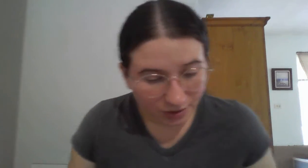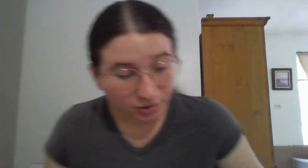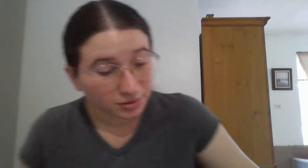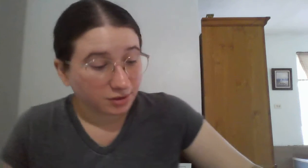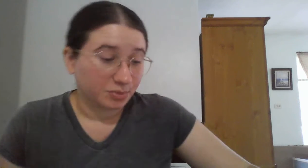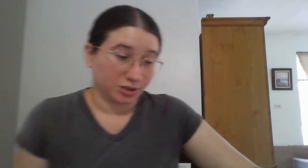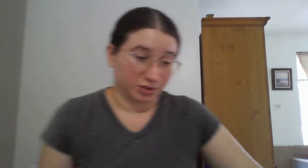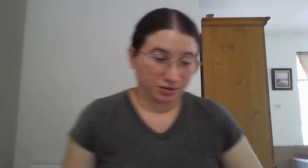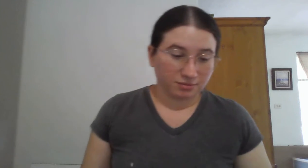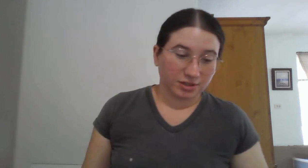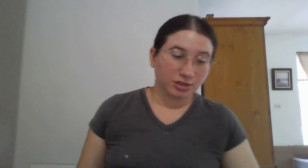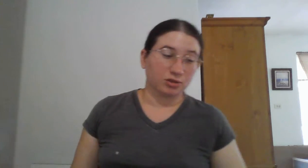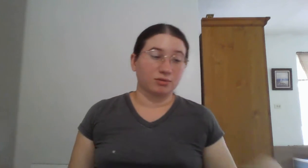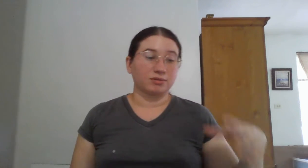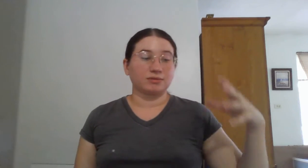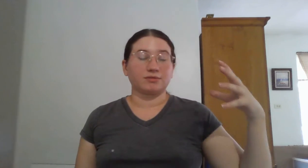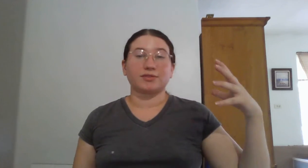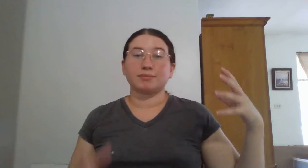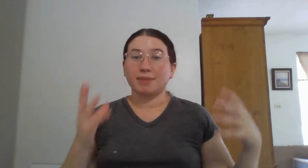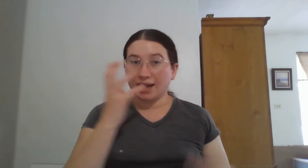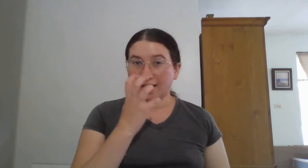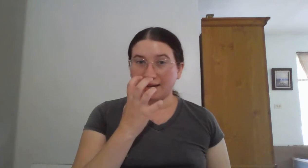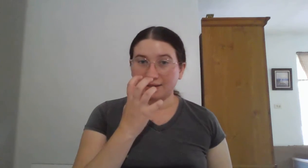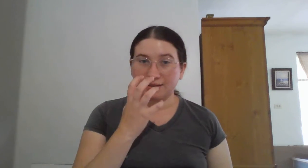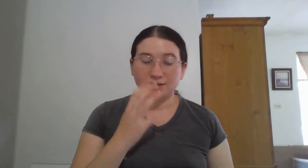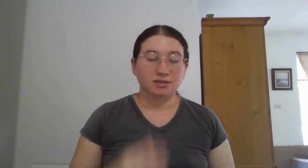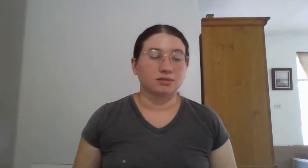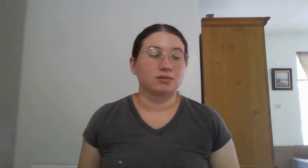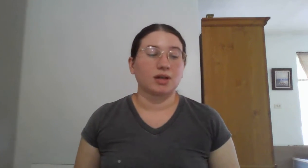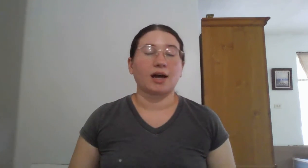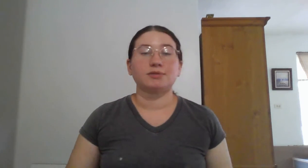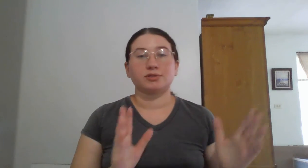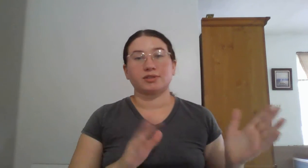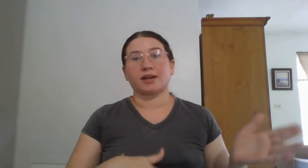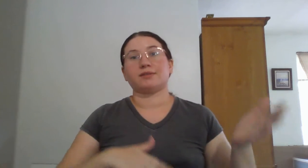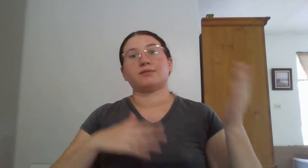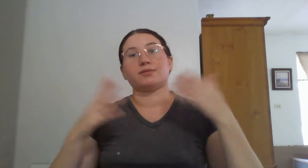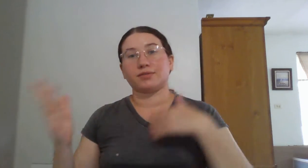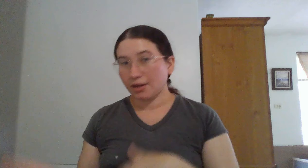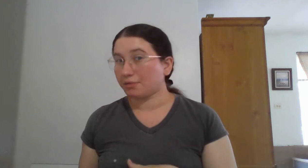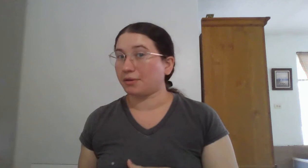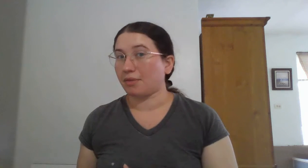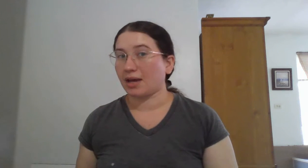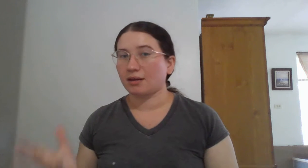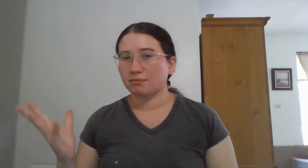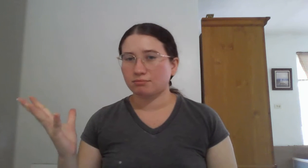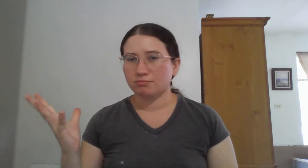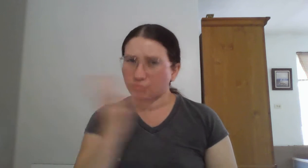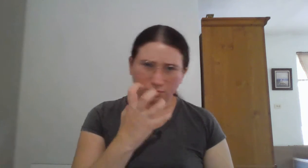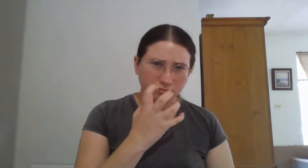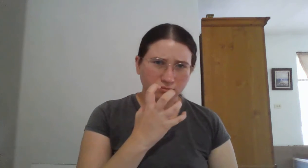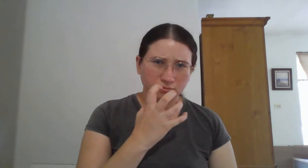shown in the pictures, right? So for mad, how would you sign very mad?